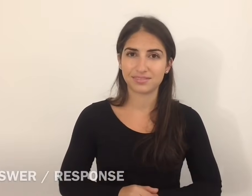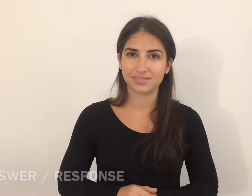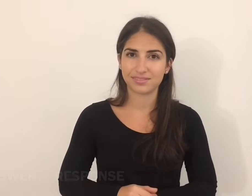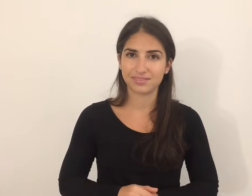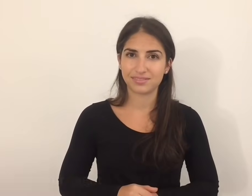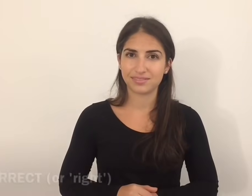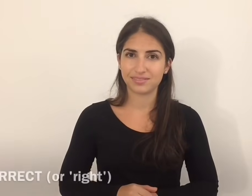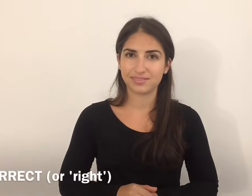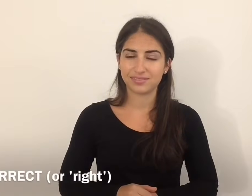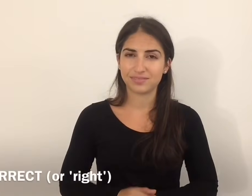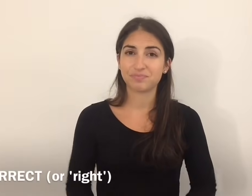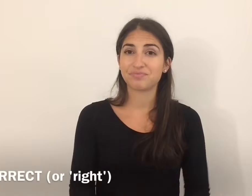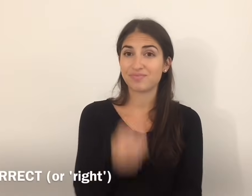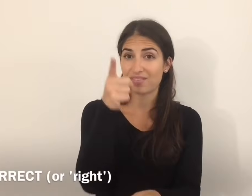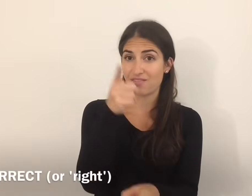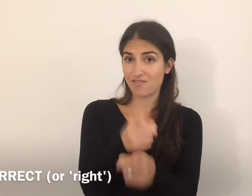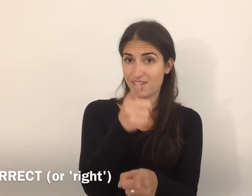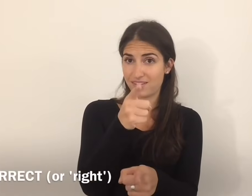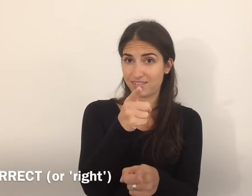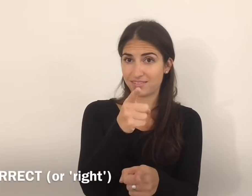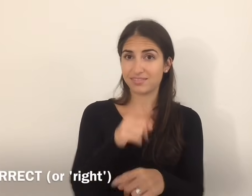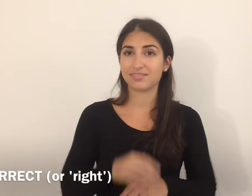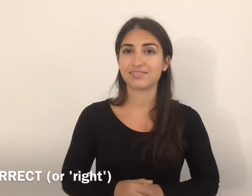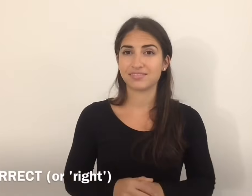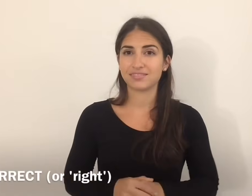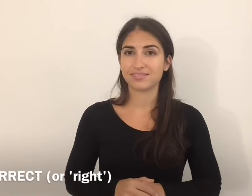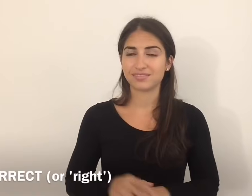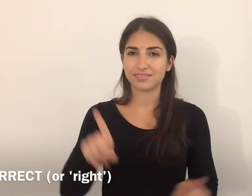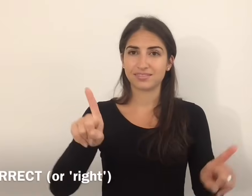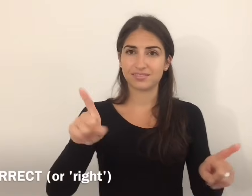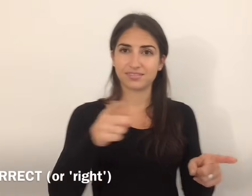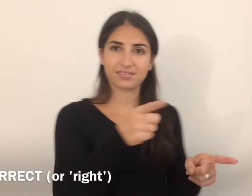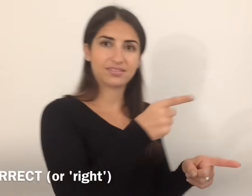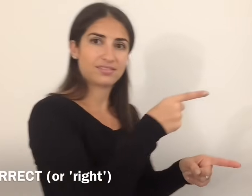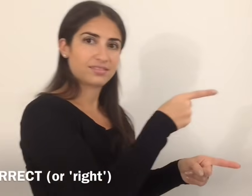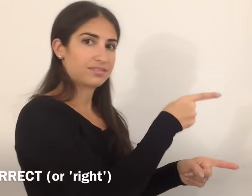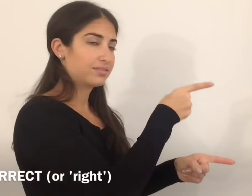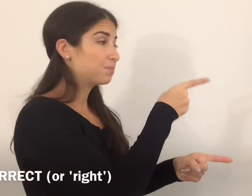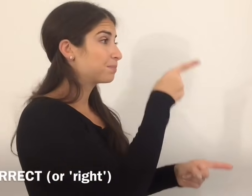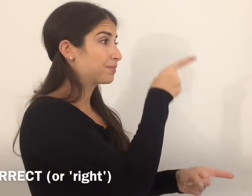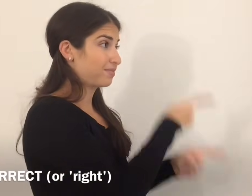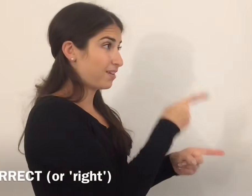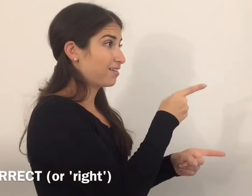Answer or respond. Right or correct.